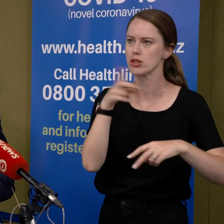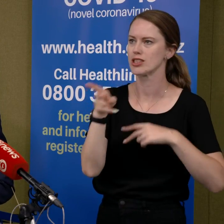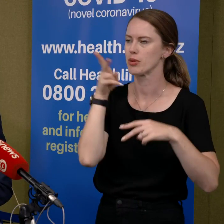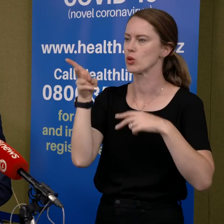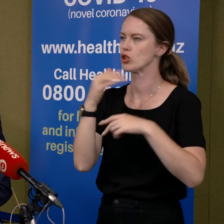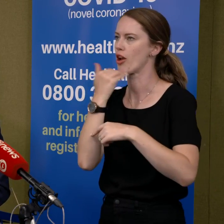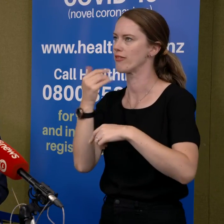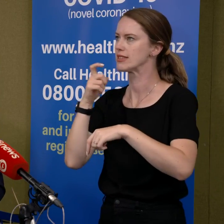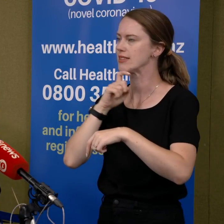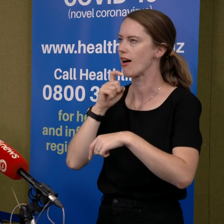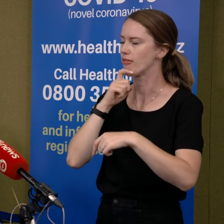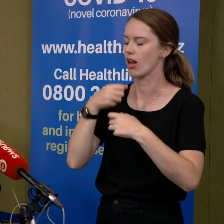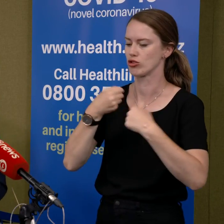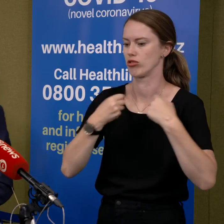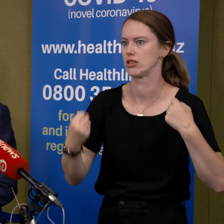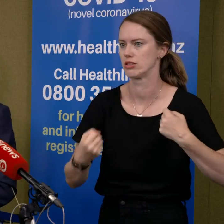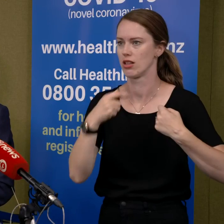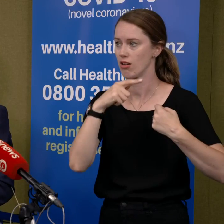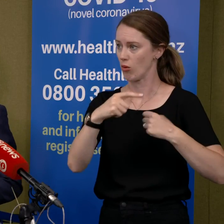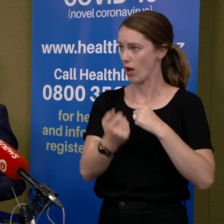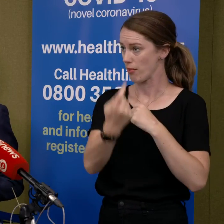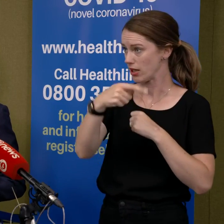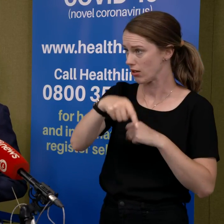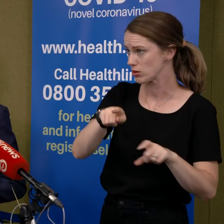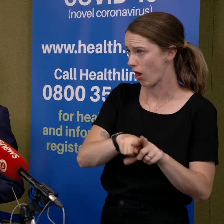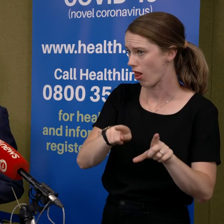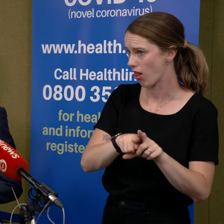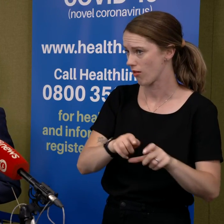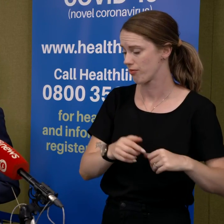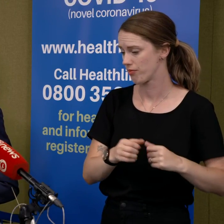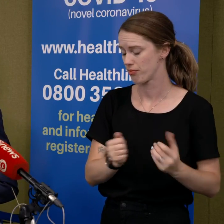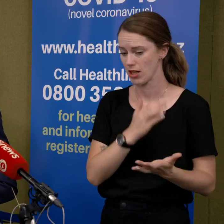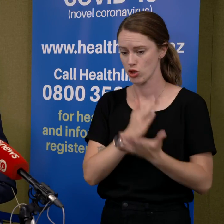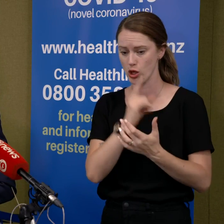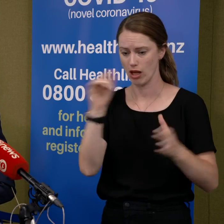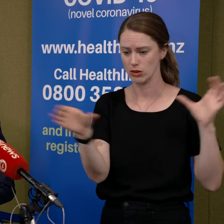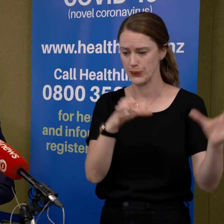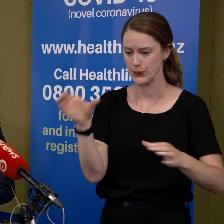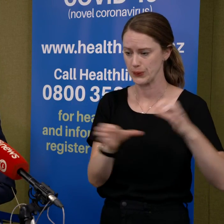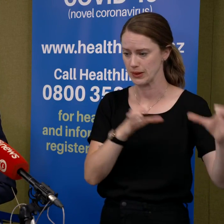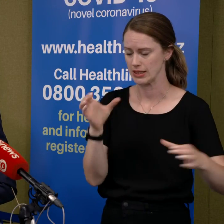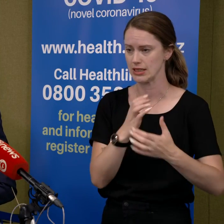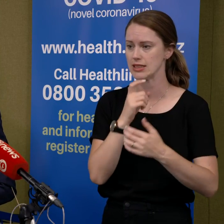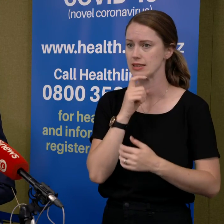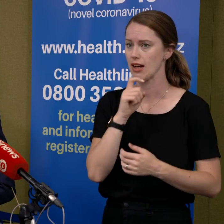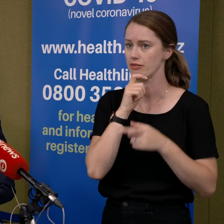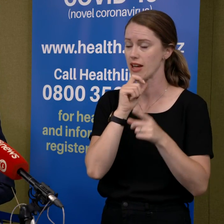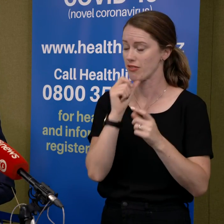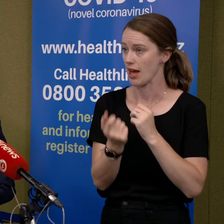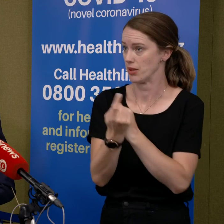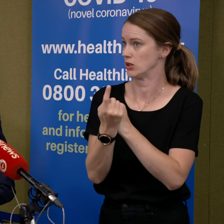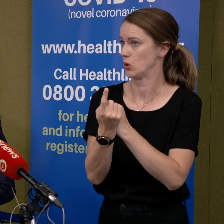hospitals were overstretched. And those kinds of things being looked at here as well to make sure you can pull in as many staff as you can, because if it does